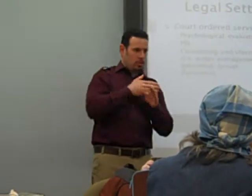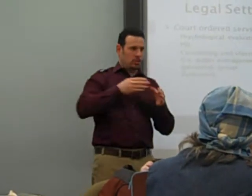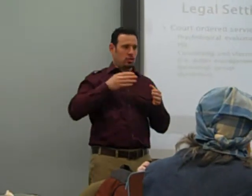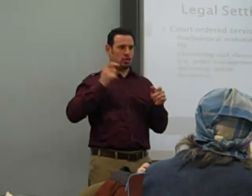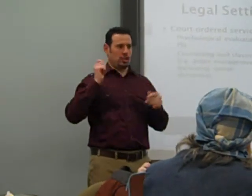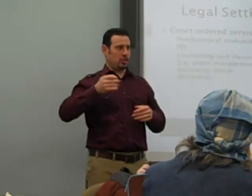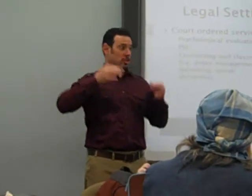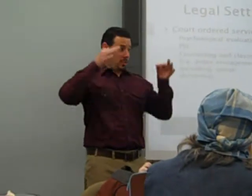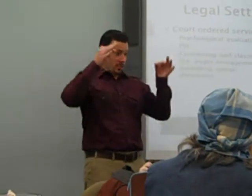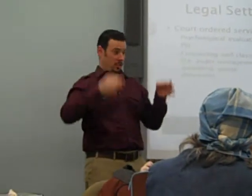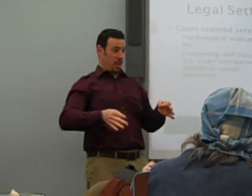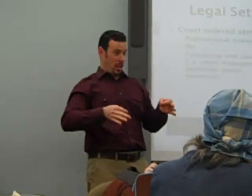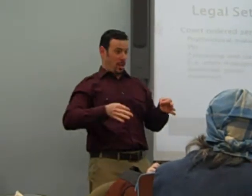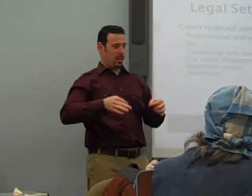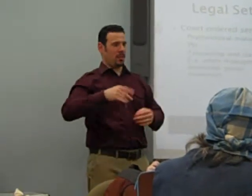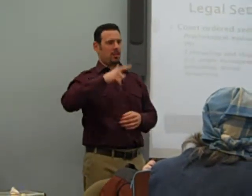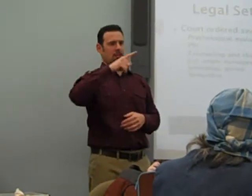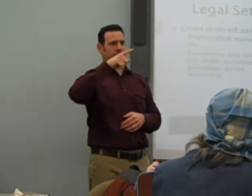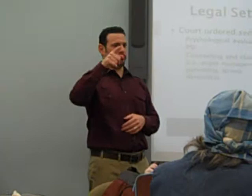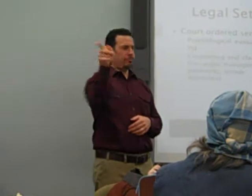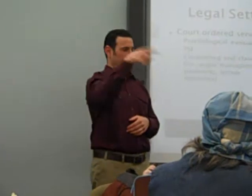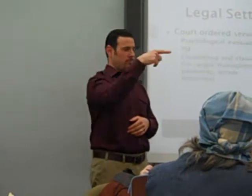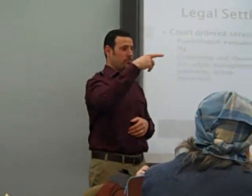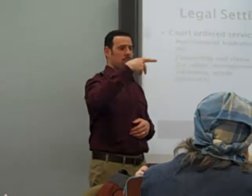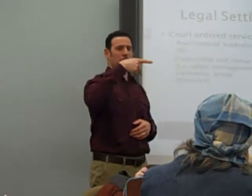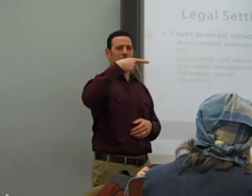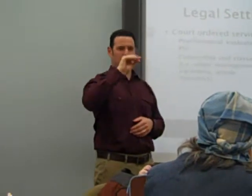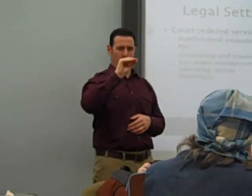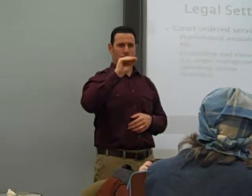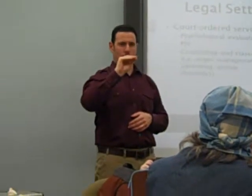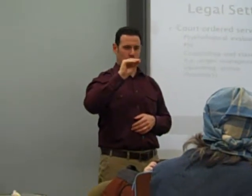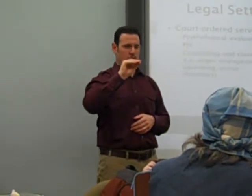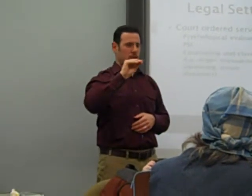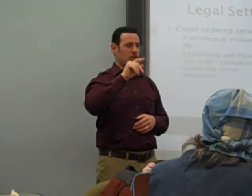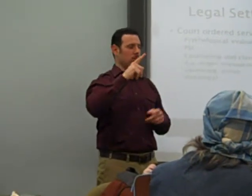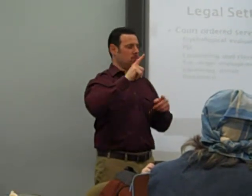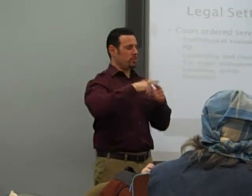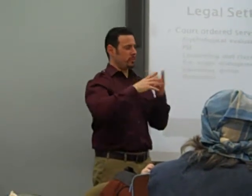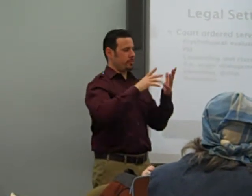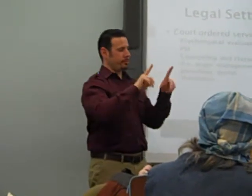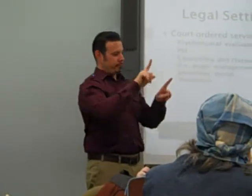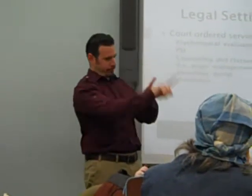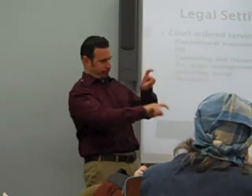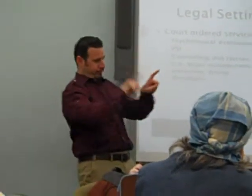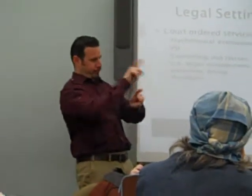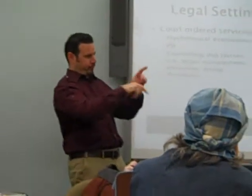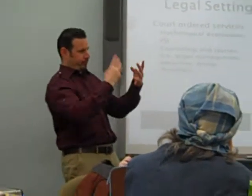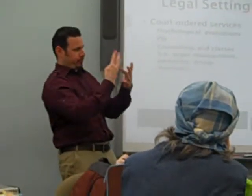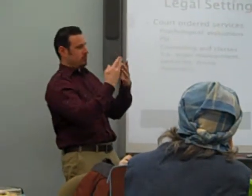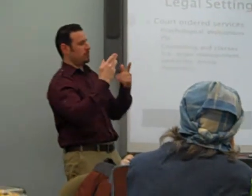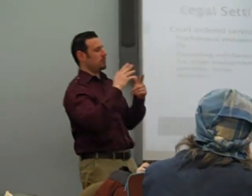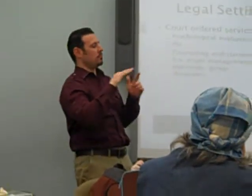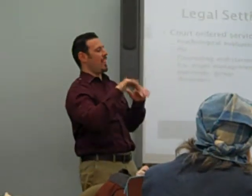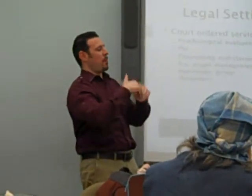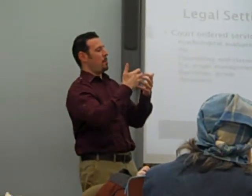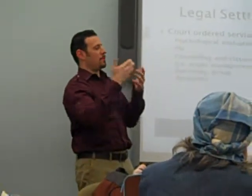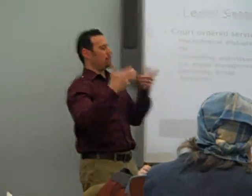It's where they have different court cases, and they keep going. The same person has the same court cases, and they keep going. It's right before the